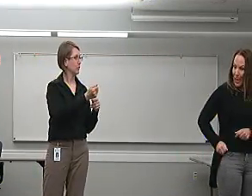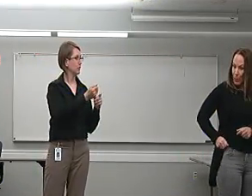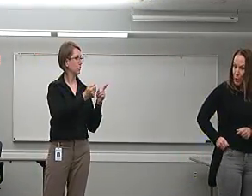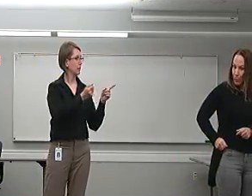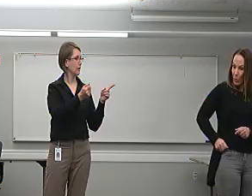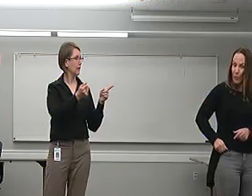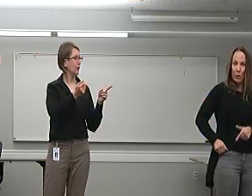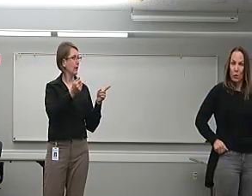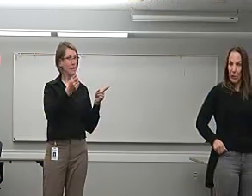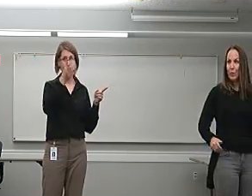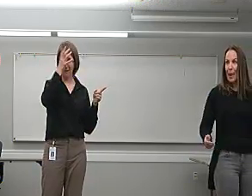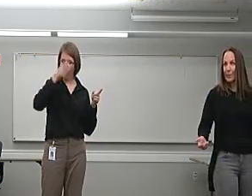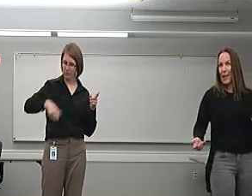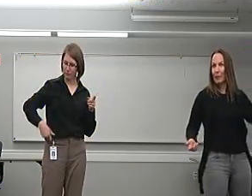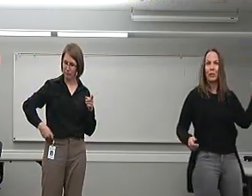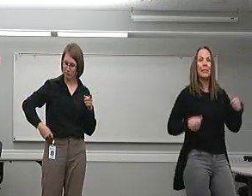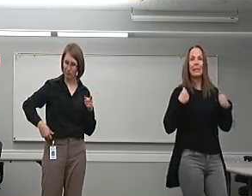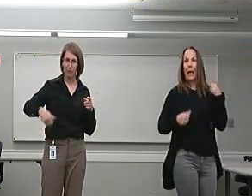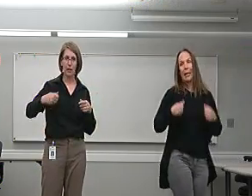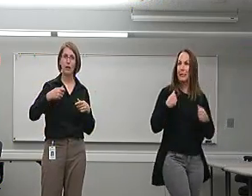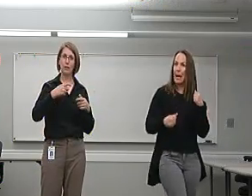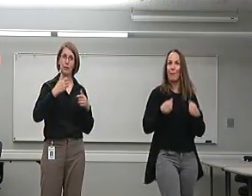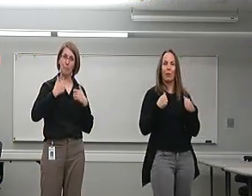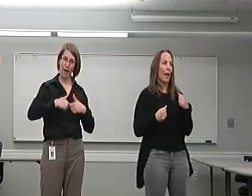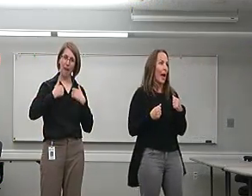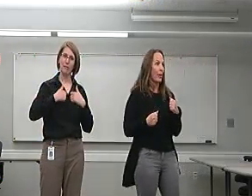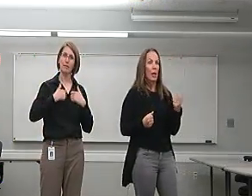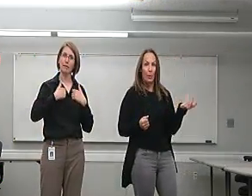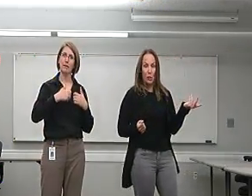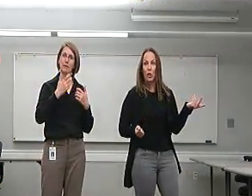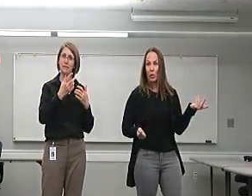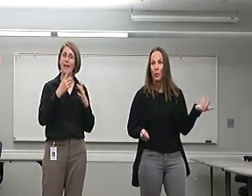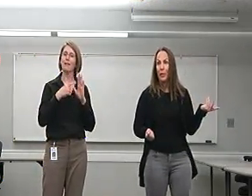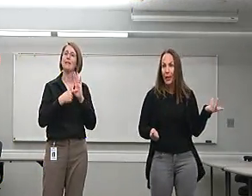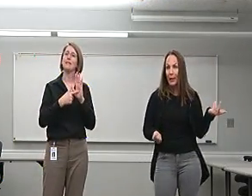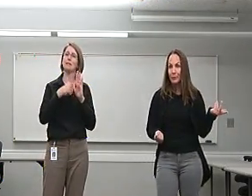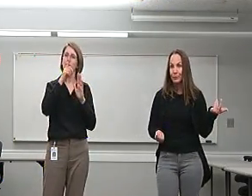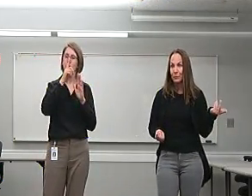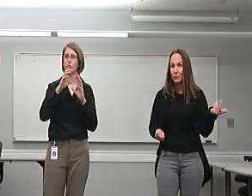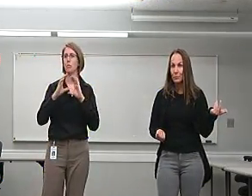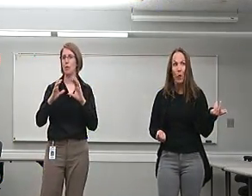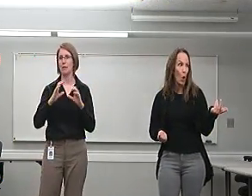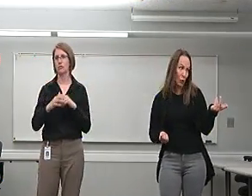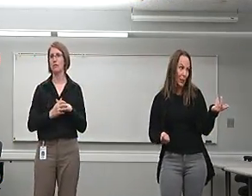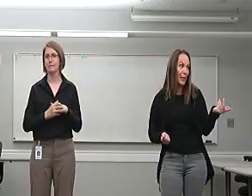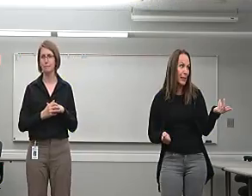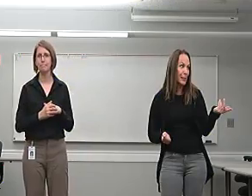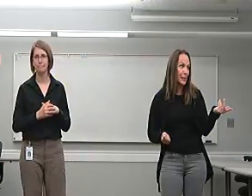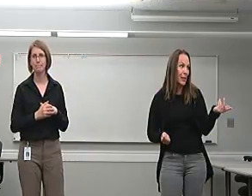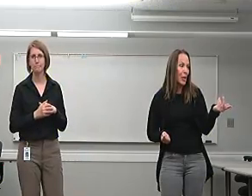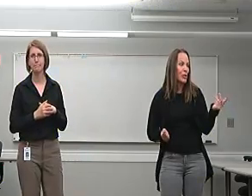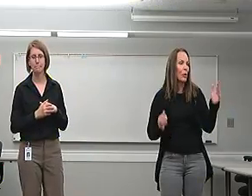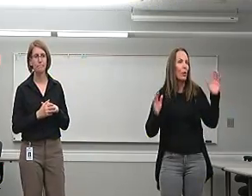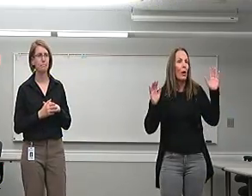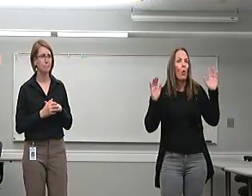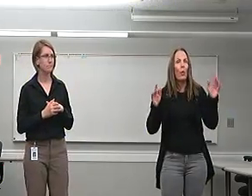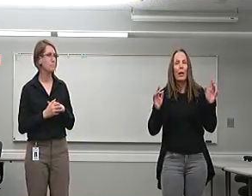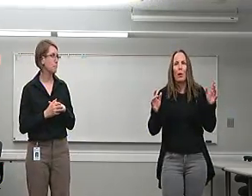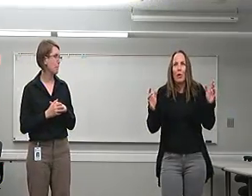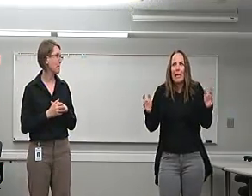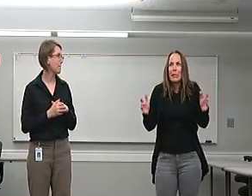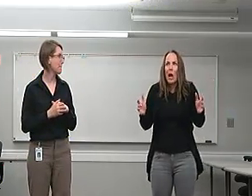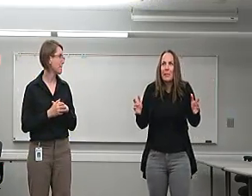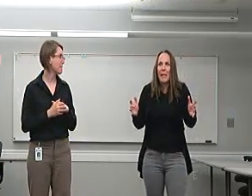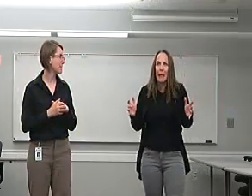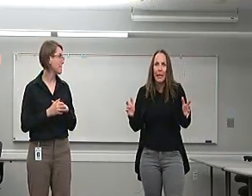shirt. So it's bath time. She didn't sign, it's time for a bath. But is she communicating? Oh, she is. So we go, they stopped